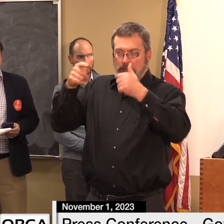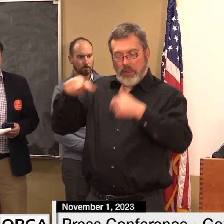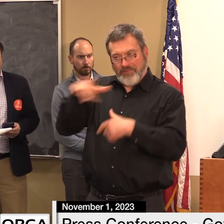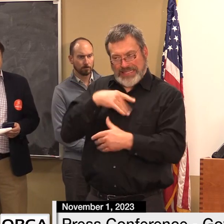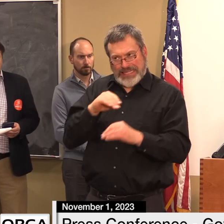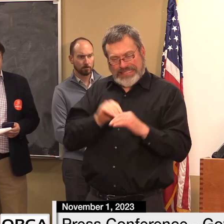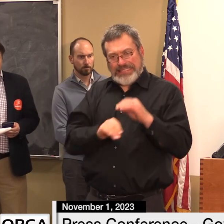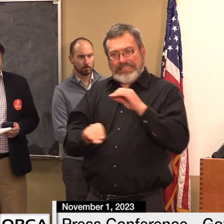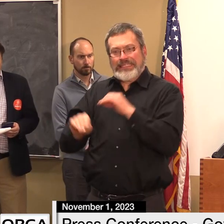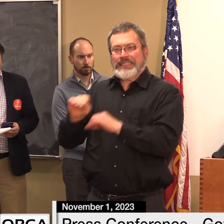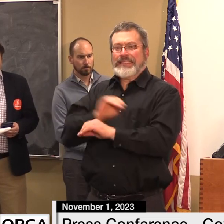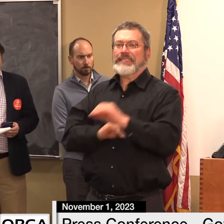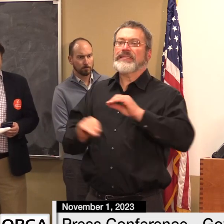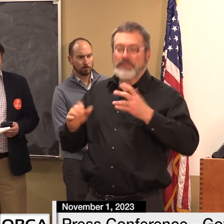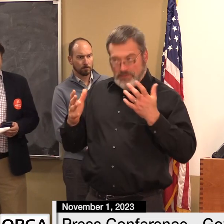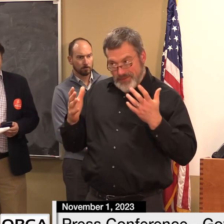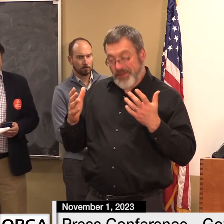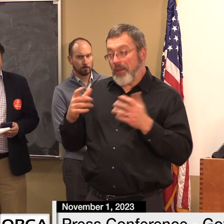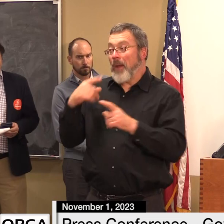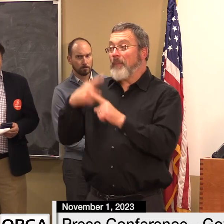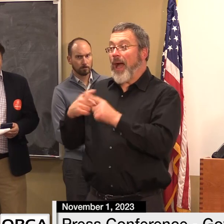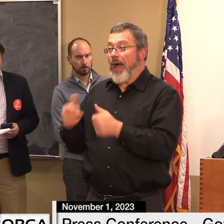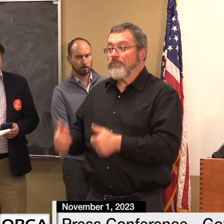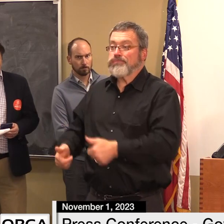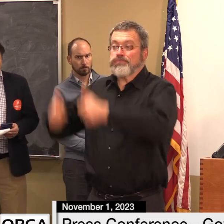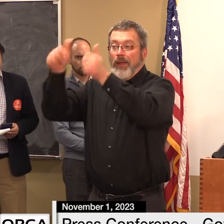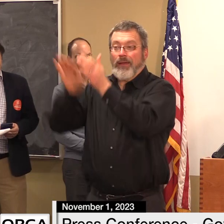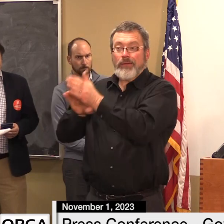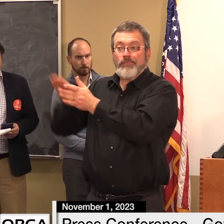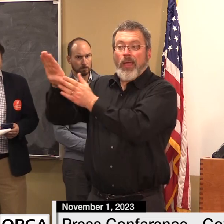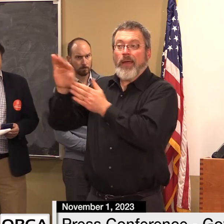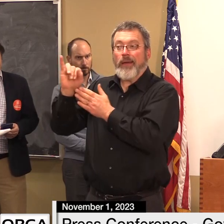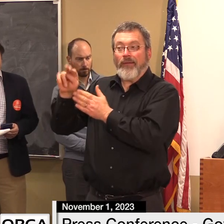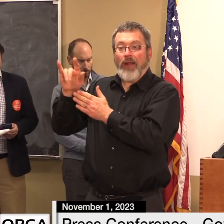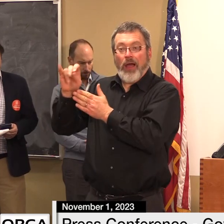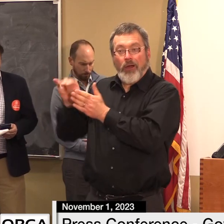due to inflation. This program, supported